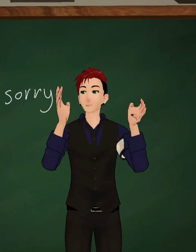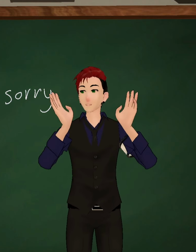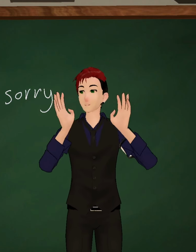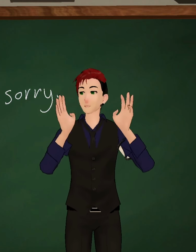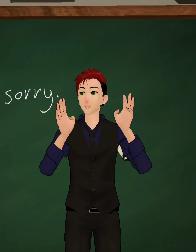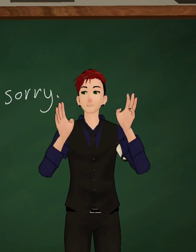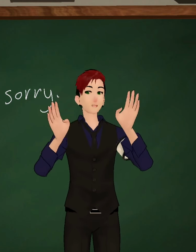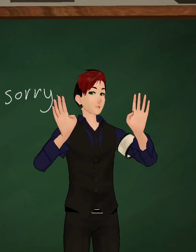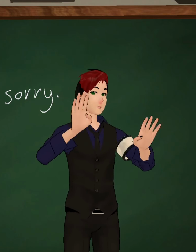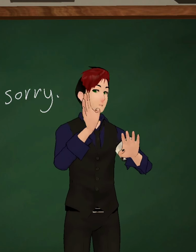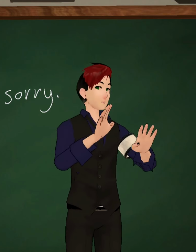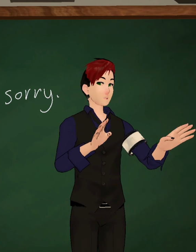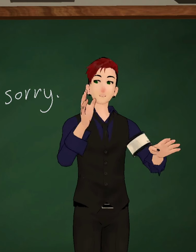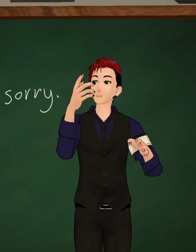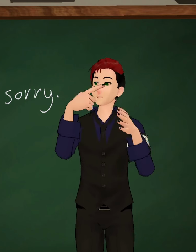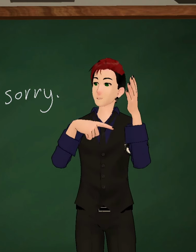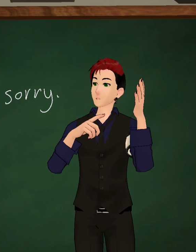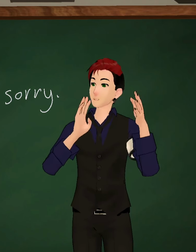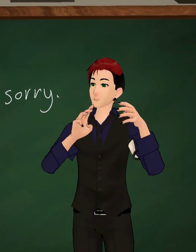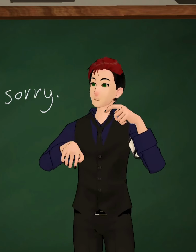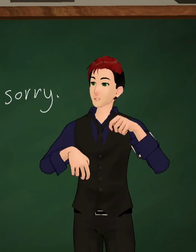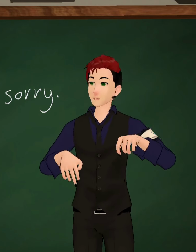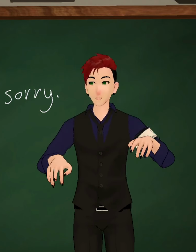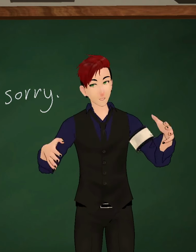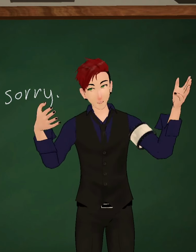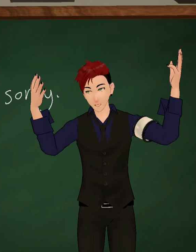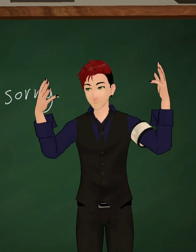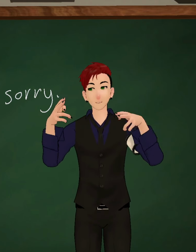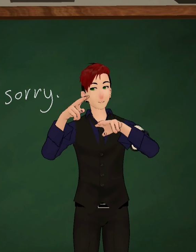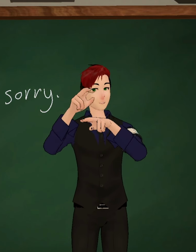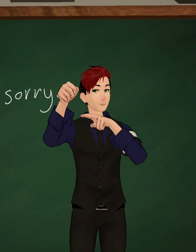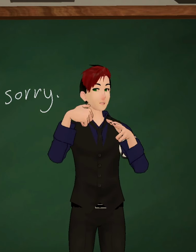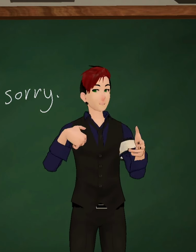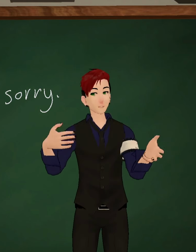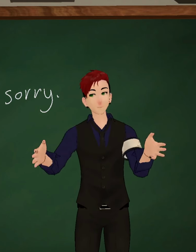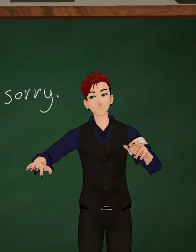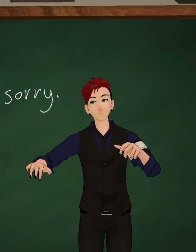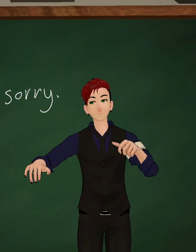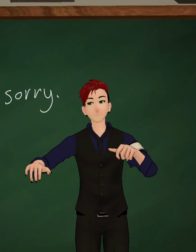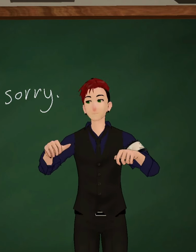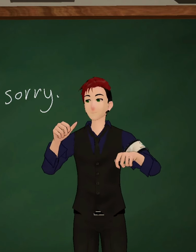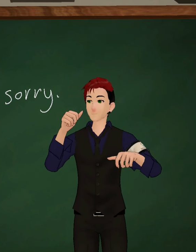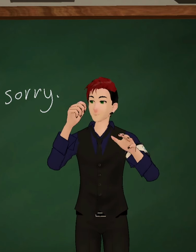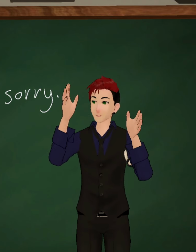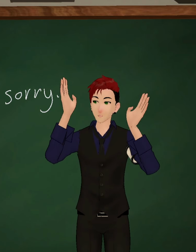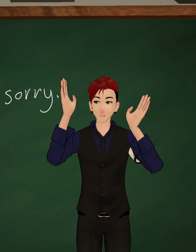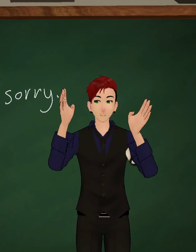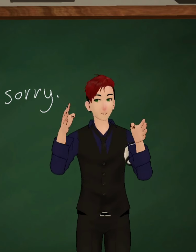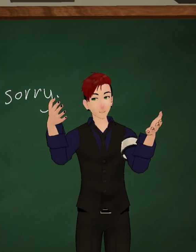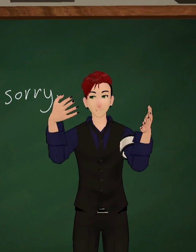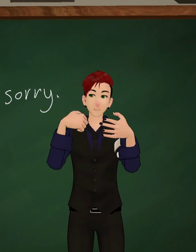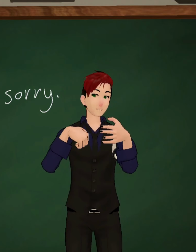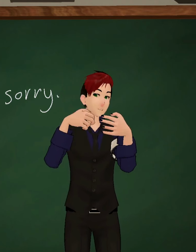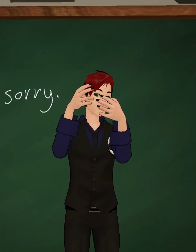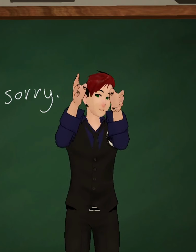sudden they realize, oh, we're doing something. What are they talking about? I'm like, sorry, train gone, sorry. You weren't paying attention? Sorry, too bad.